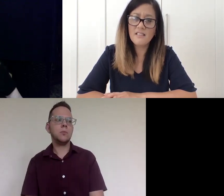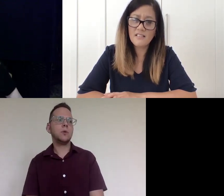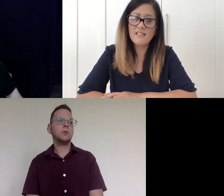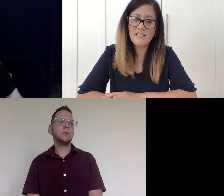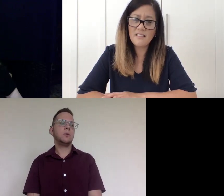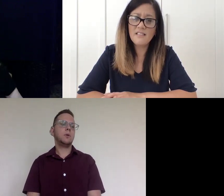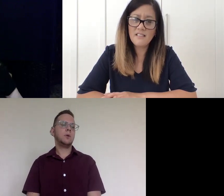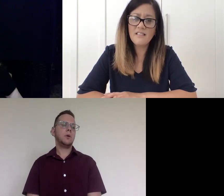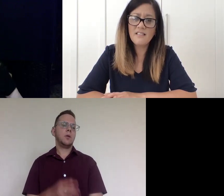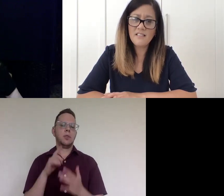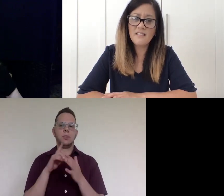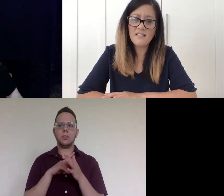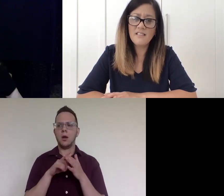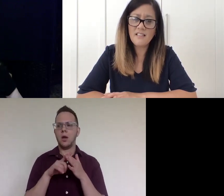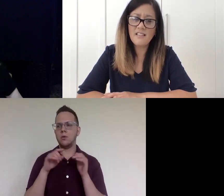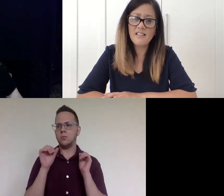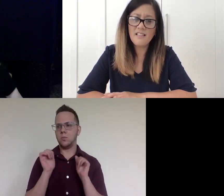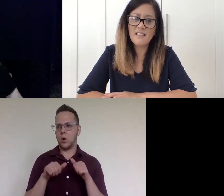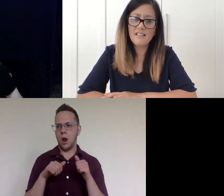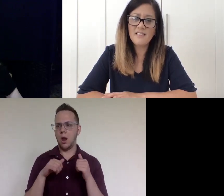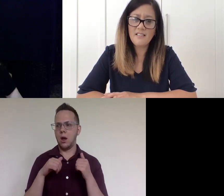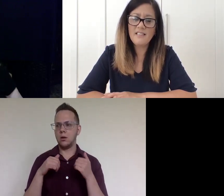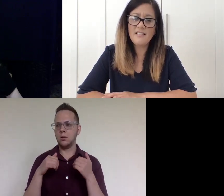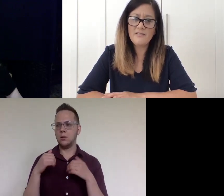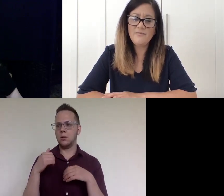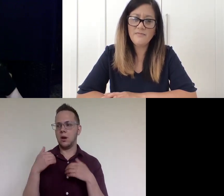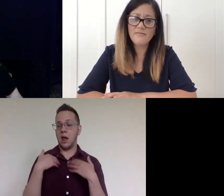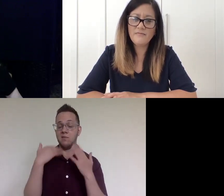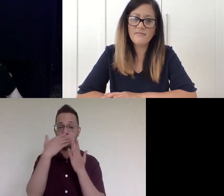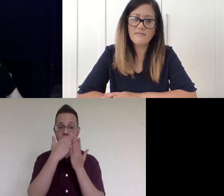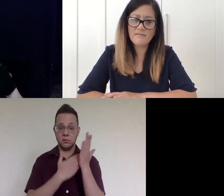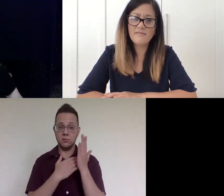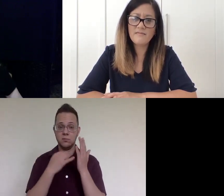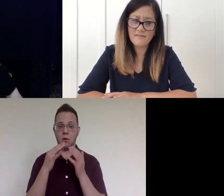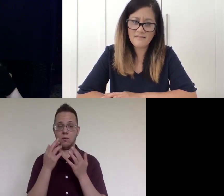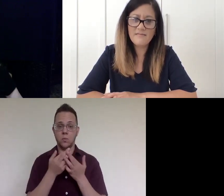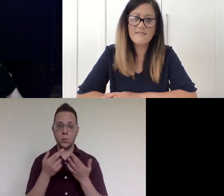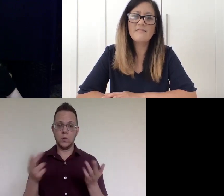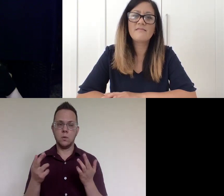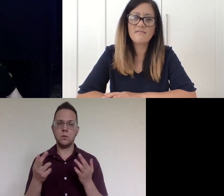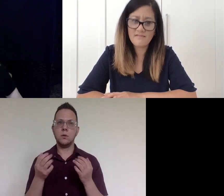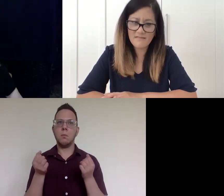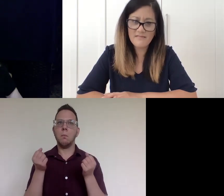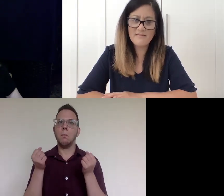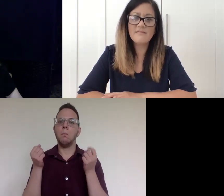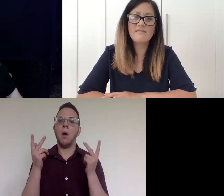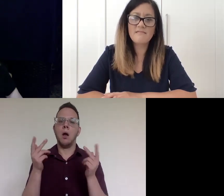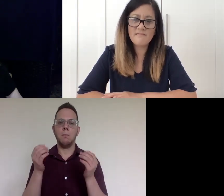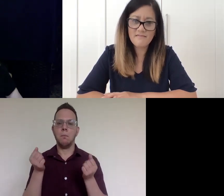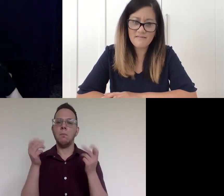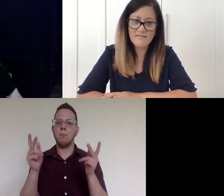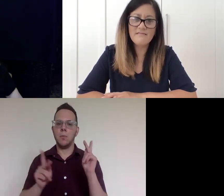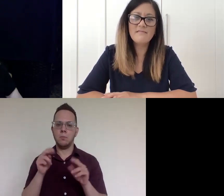saying. Then what we might want to do is be prepared with a list of resources.